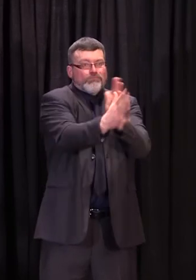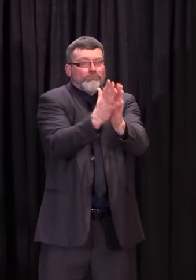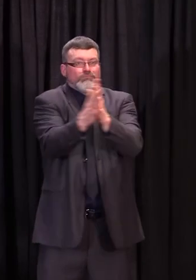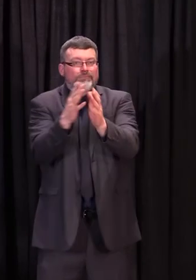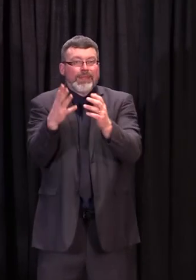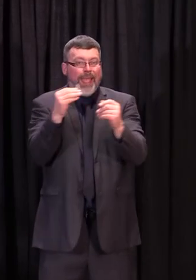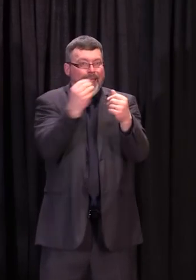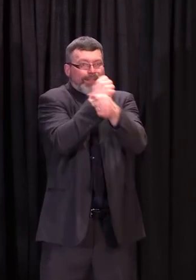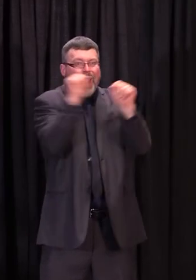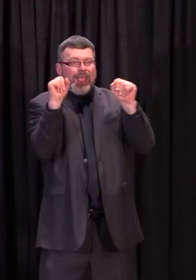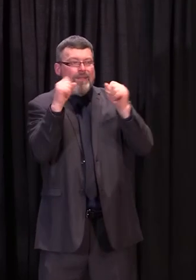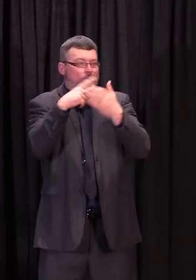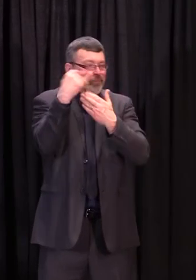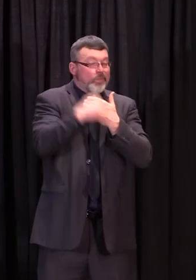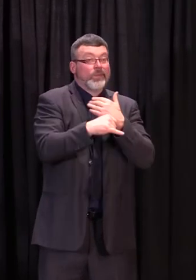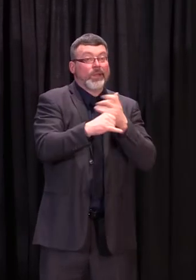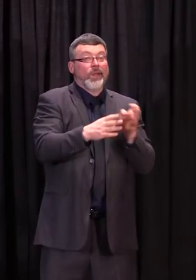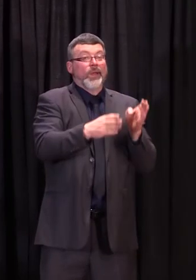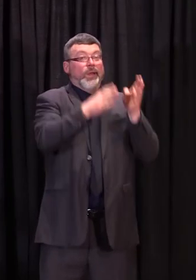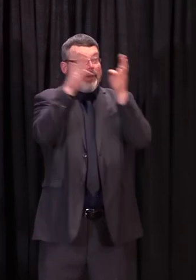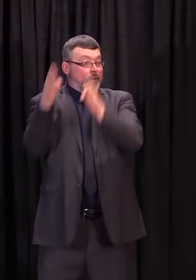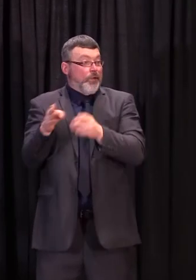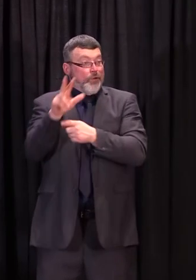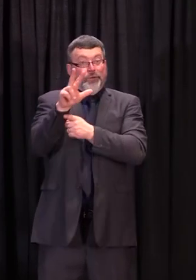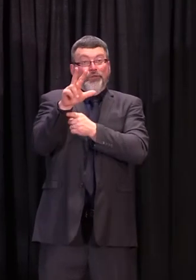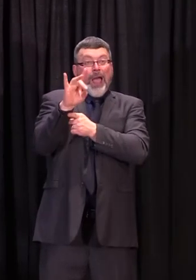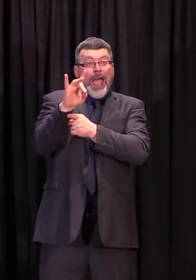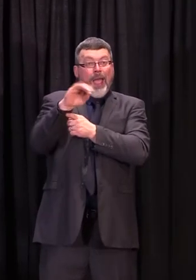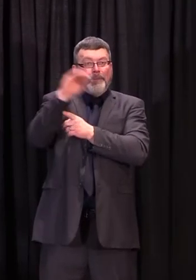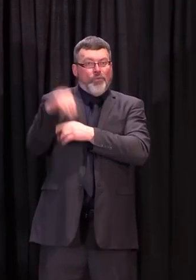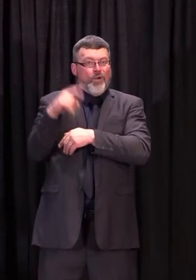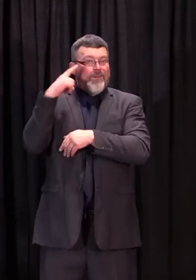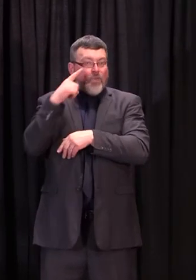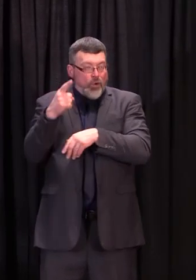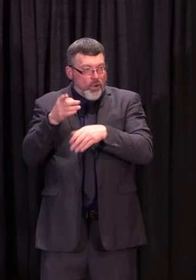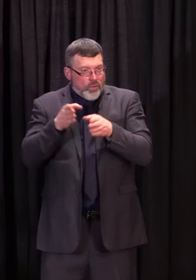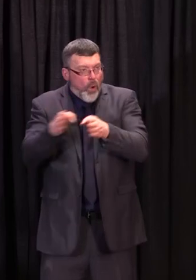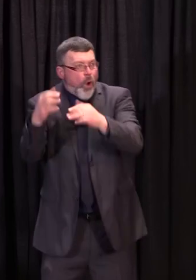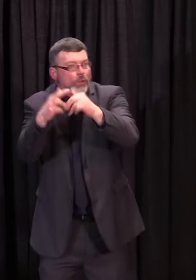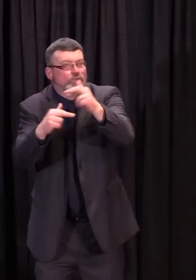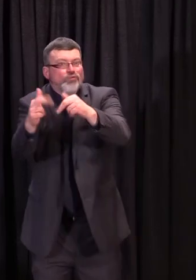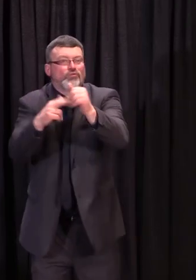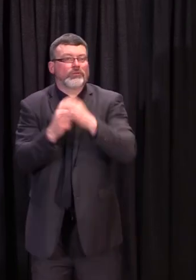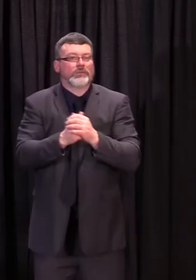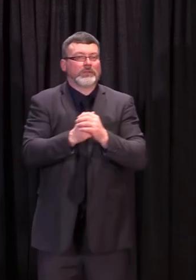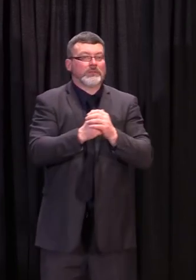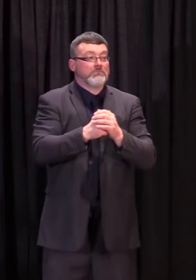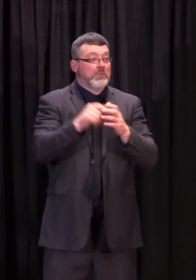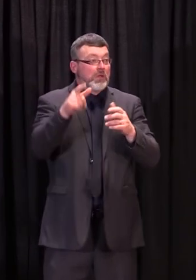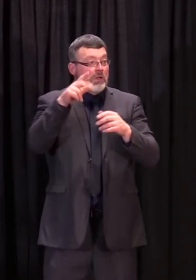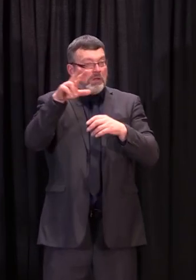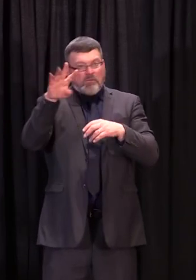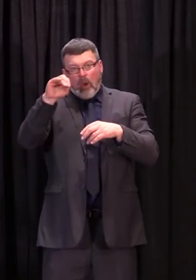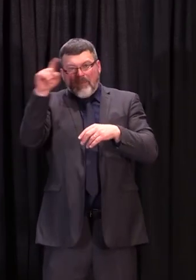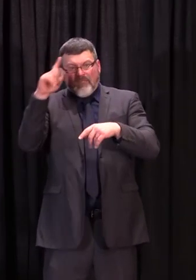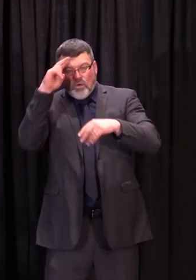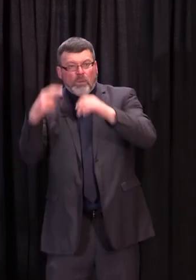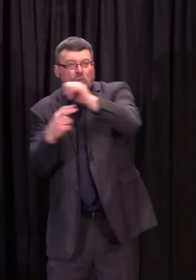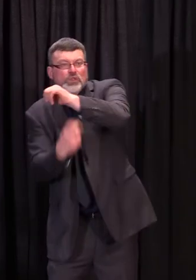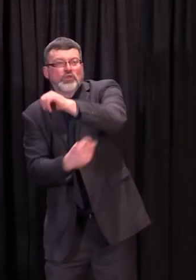and 60% for bridges. It invests over $81 million in town